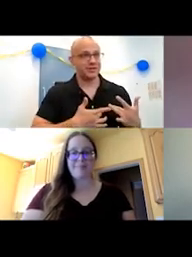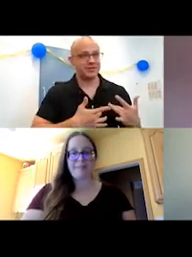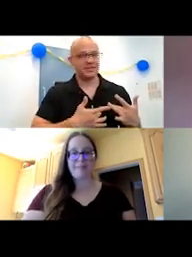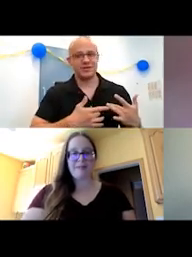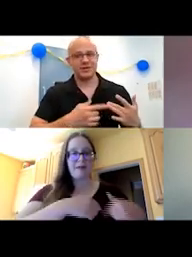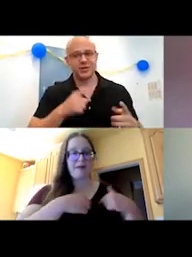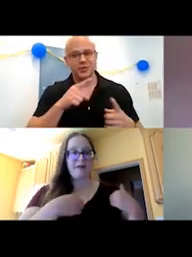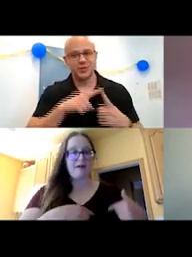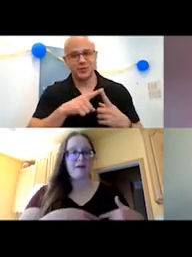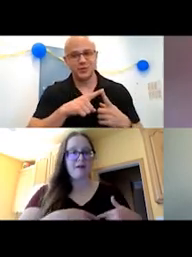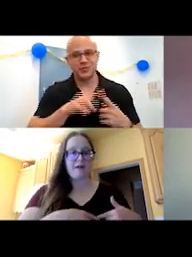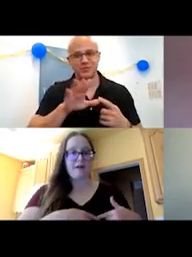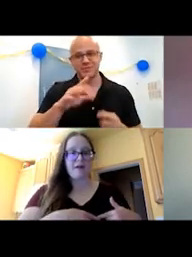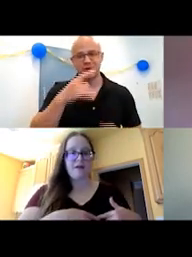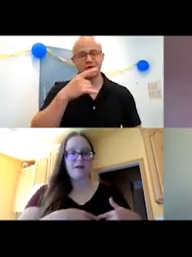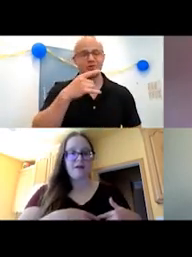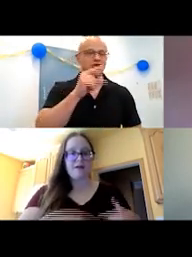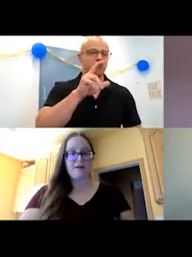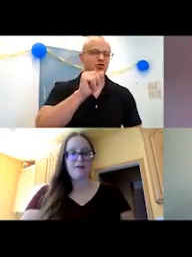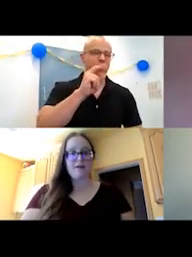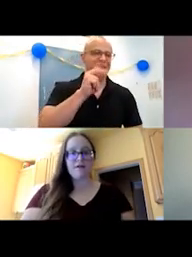I love you with all my heart